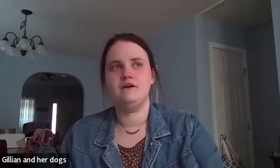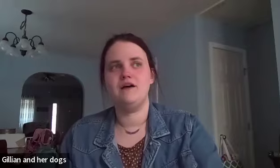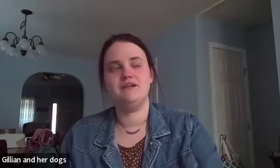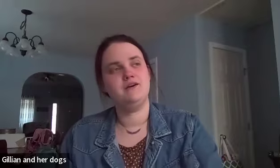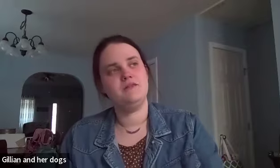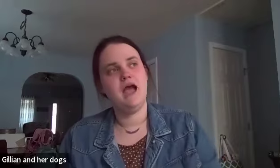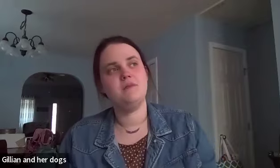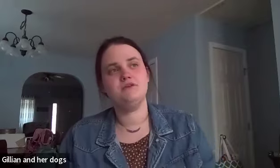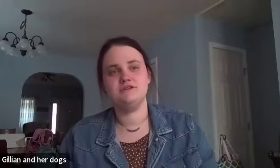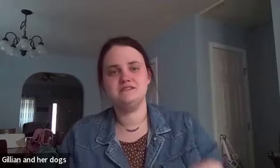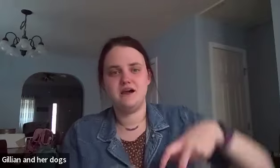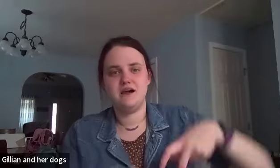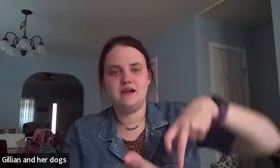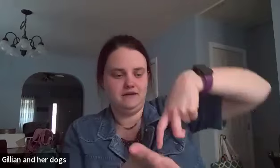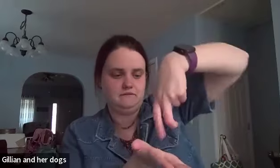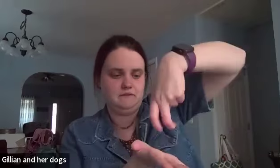they'll have like on the app or they'll sign like